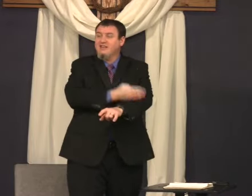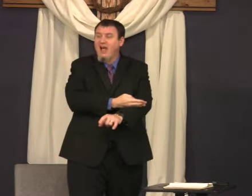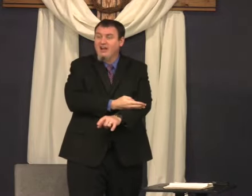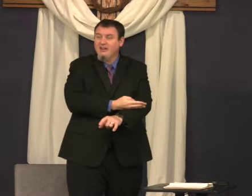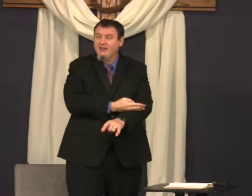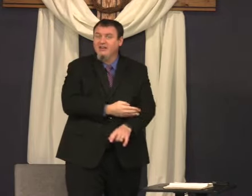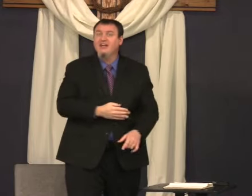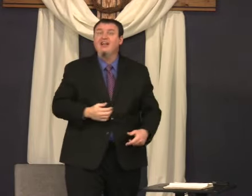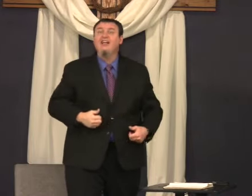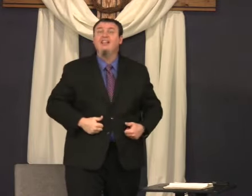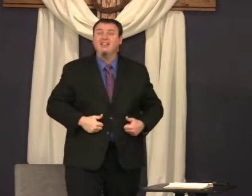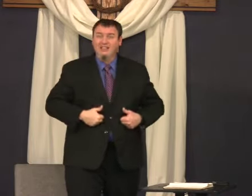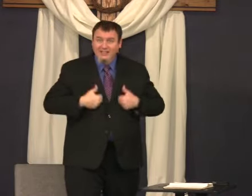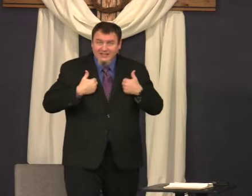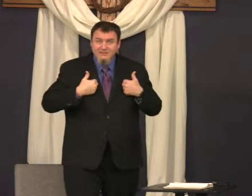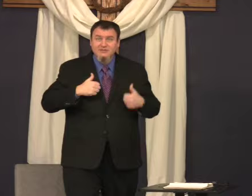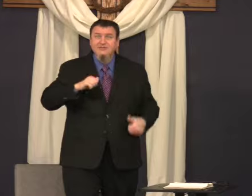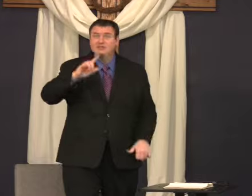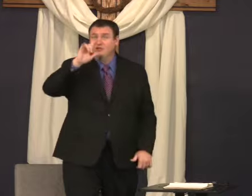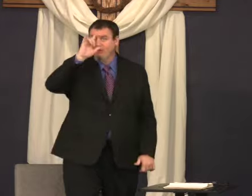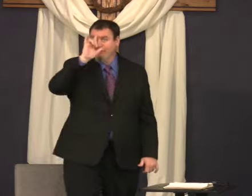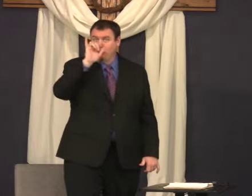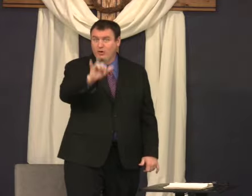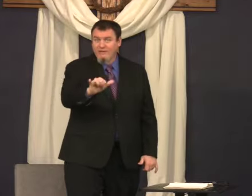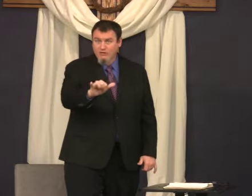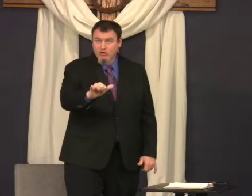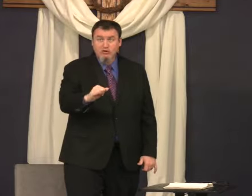son abideth ever.